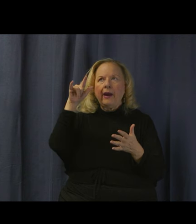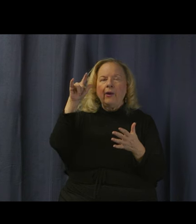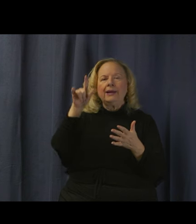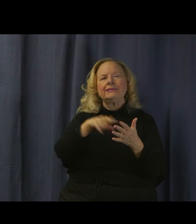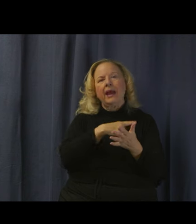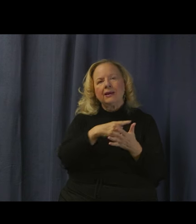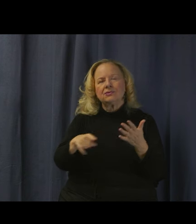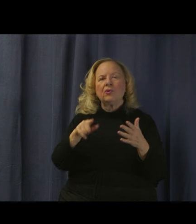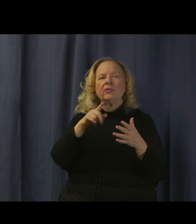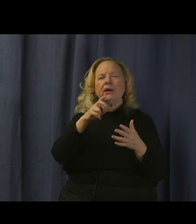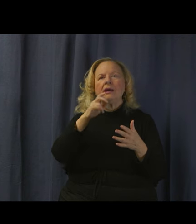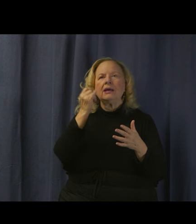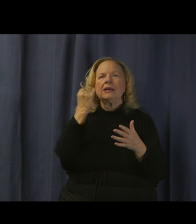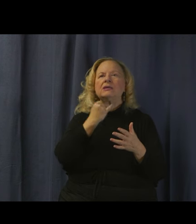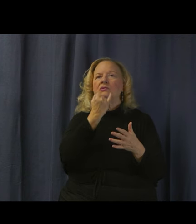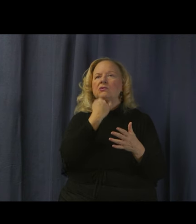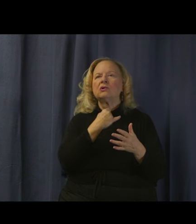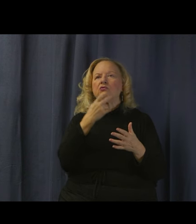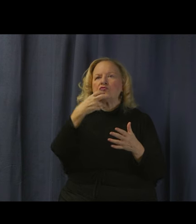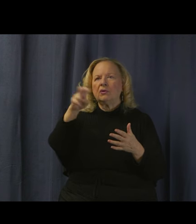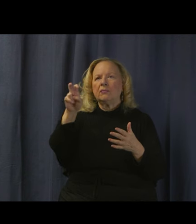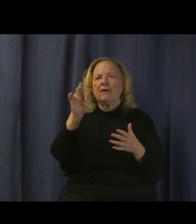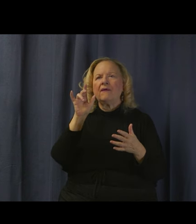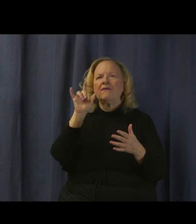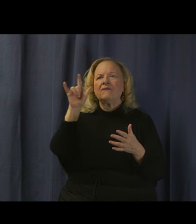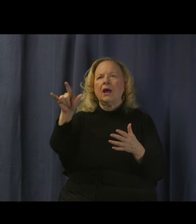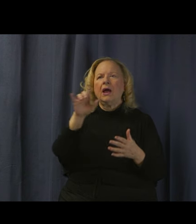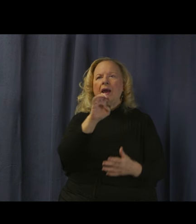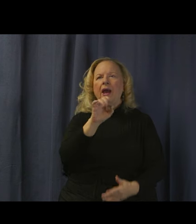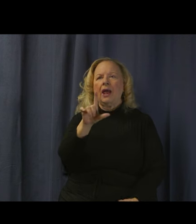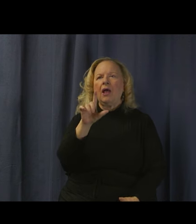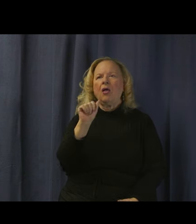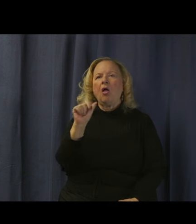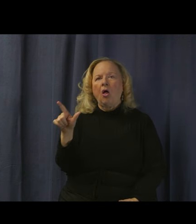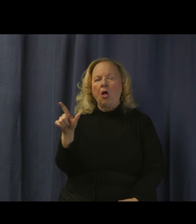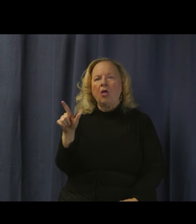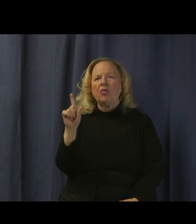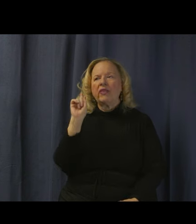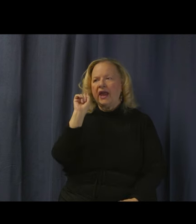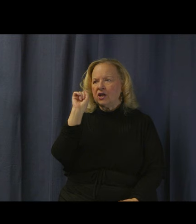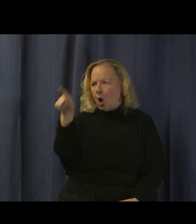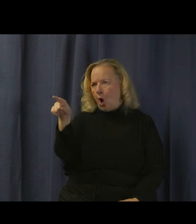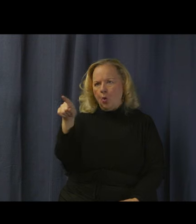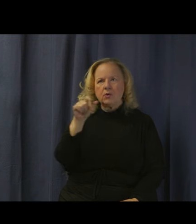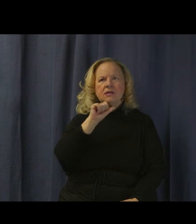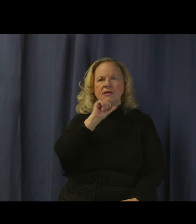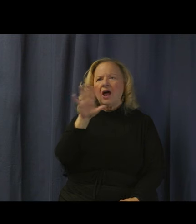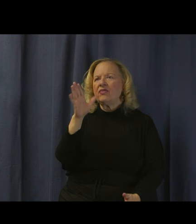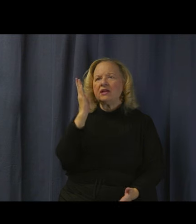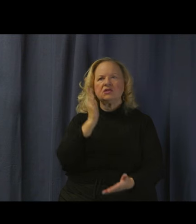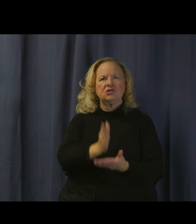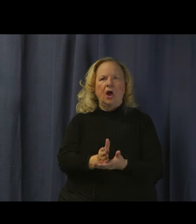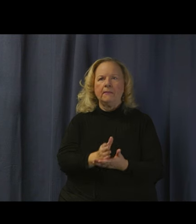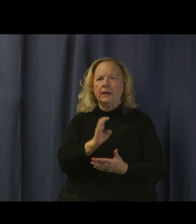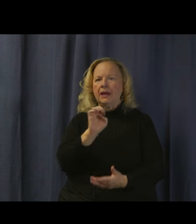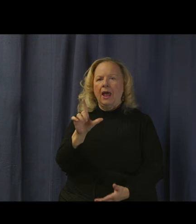this time. We're going to fly El Al. And they go, there's nothing stopping the El Al airline. So